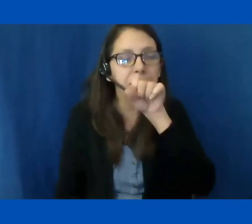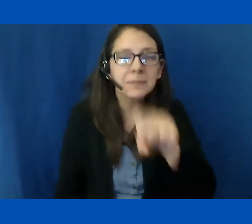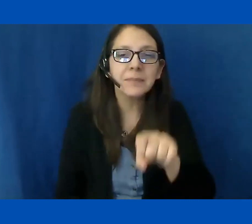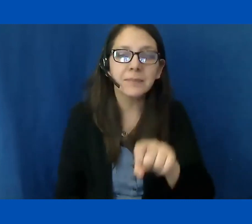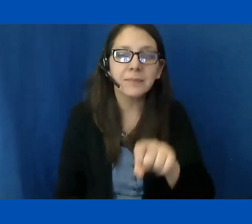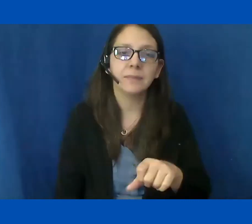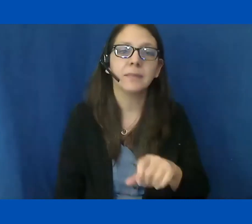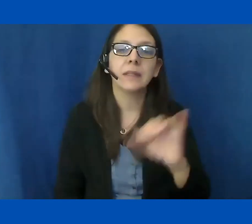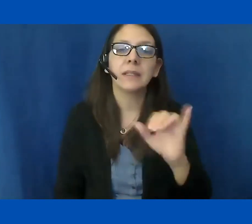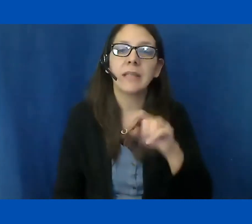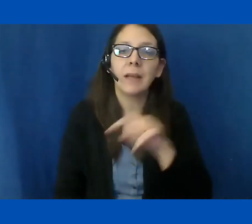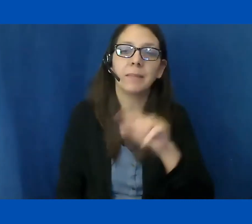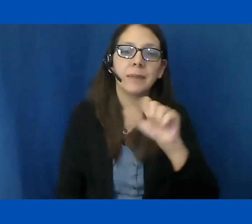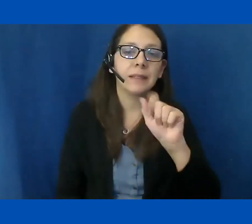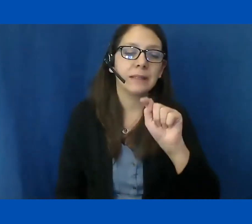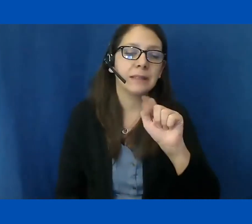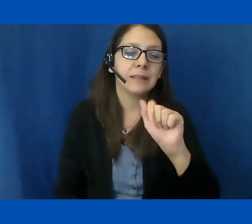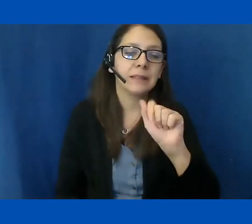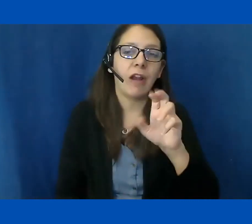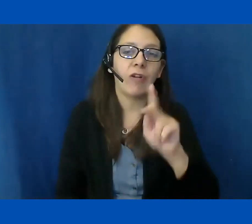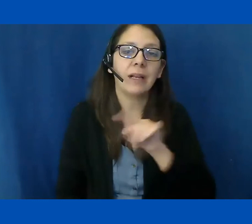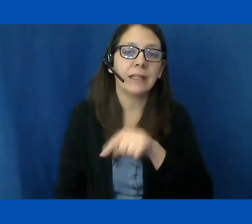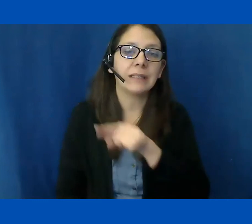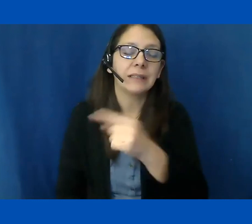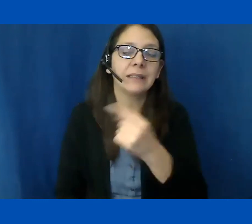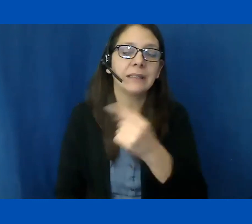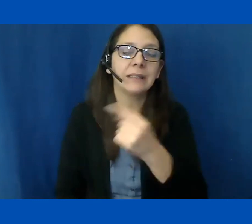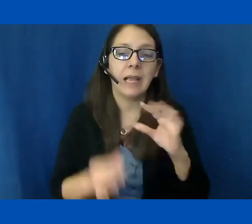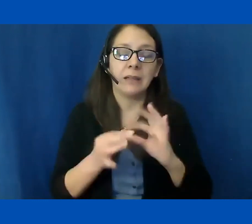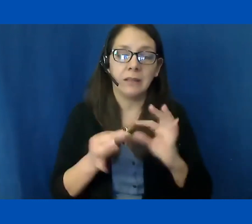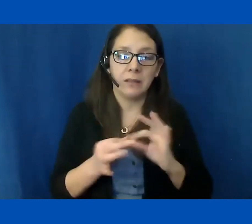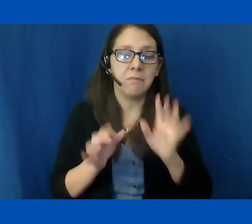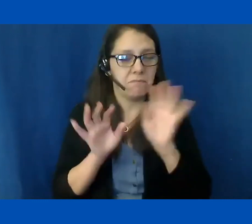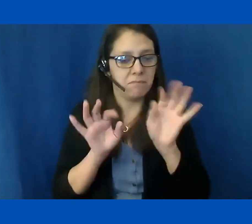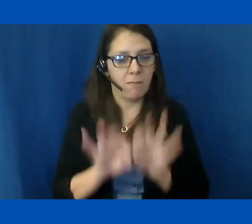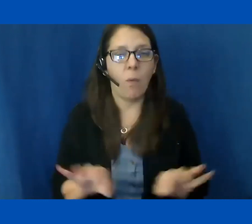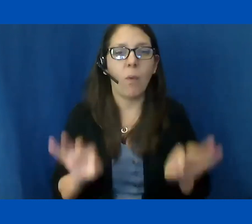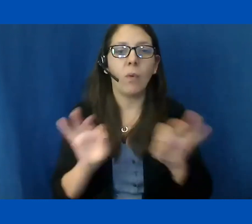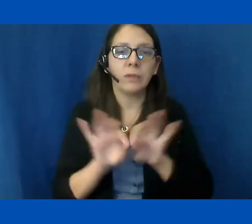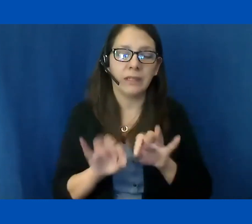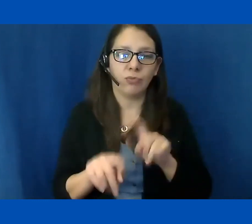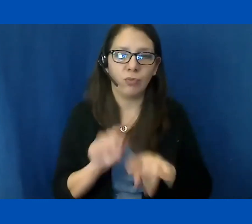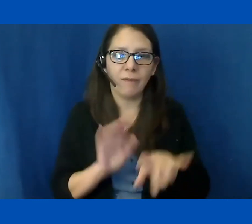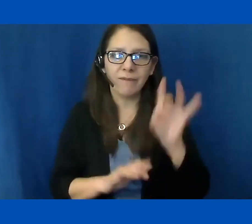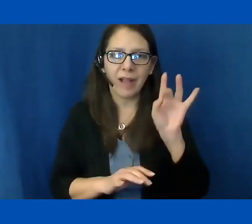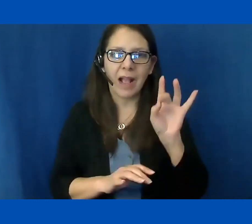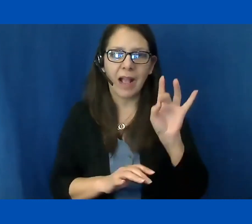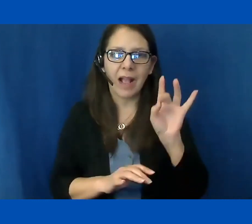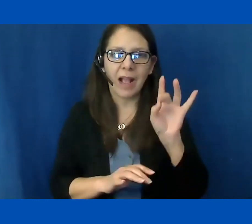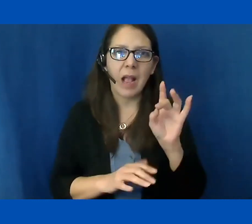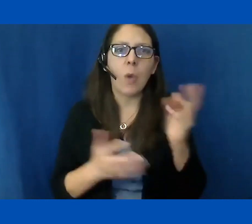Tarek said, I feel like it's um, important to find that thing that makes you